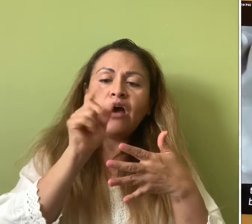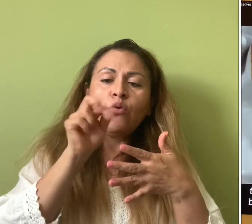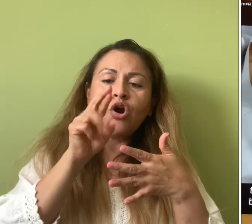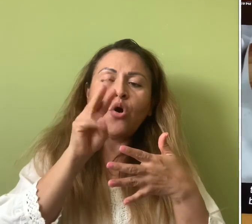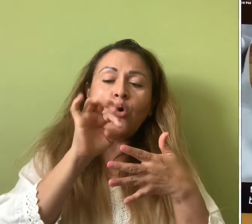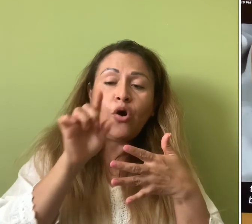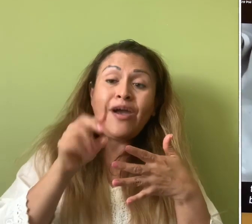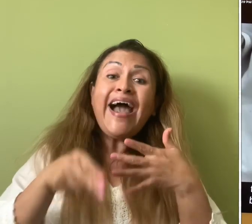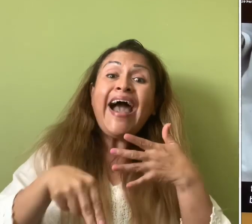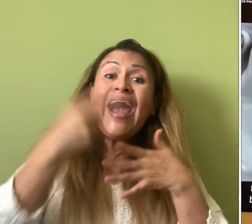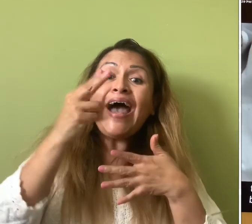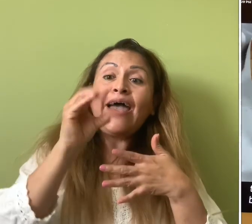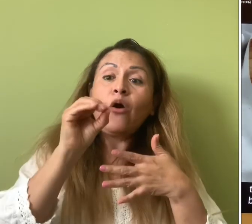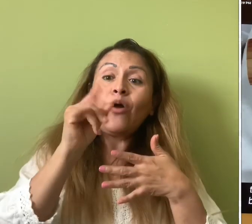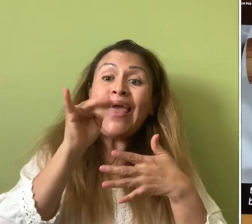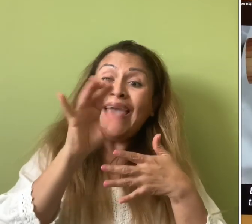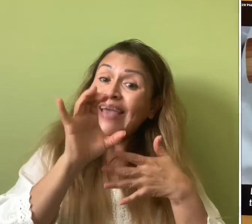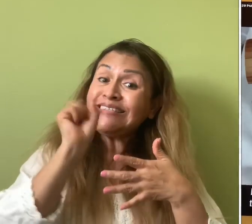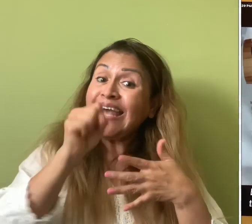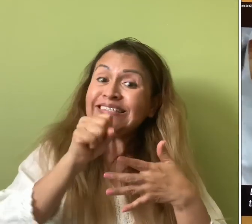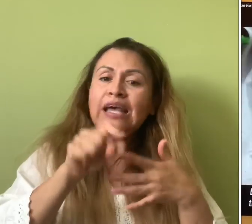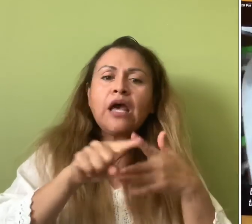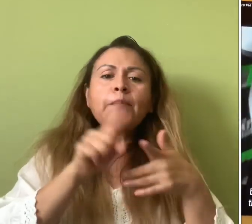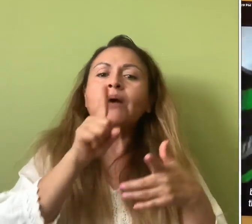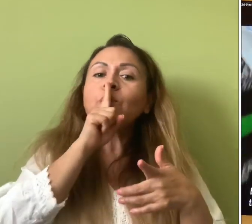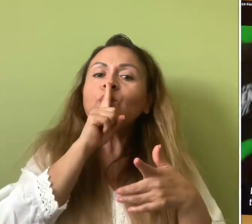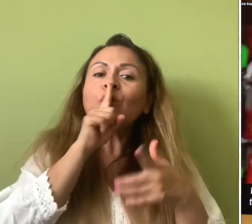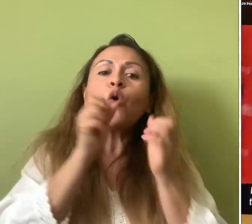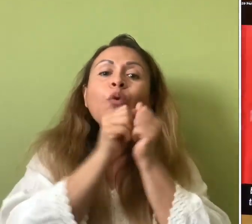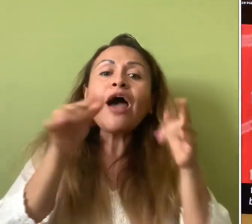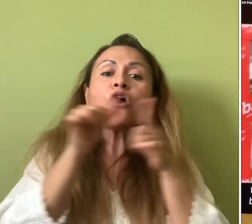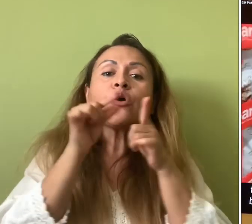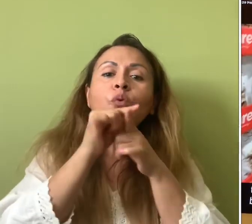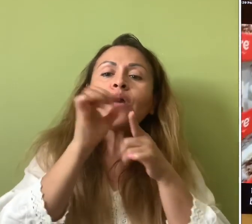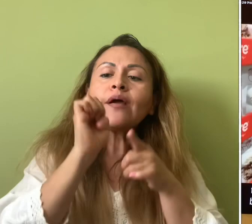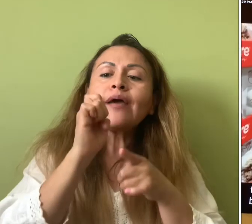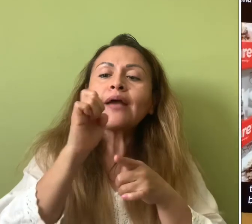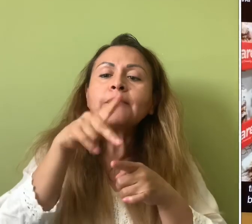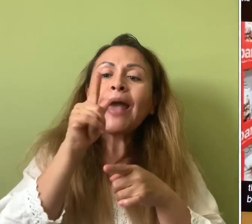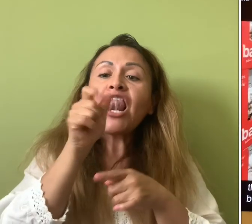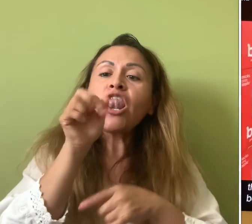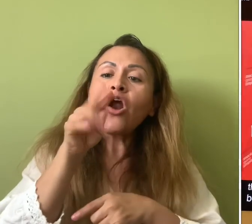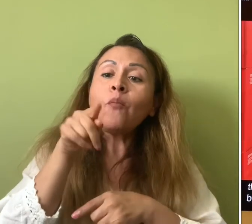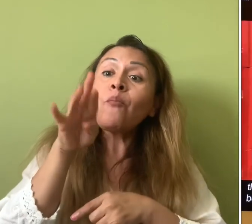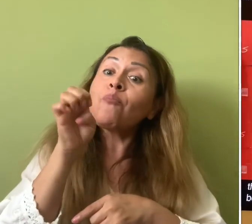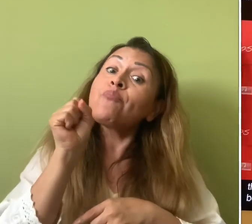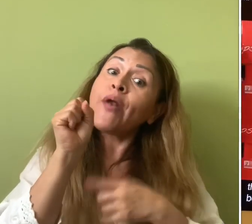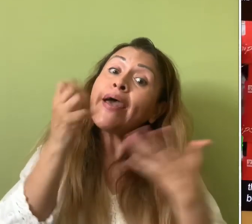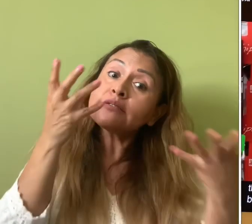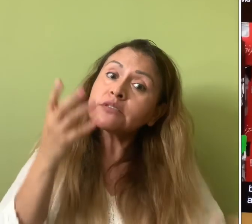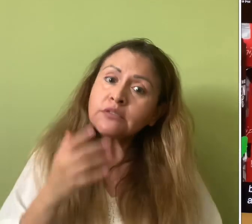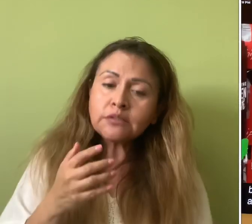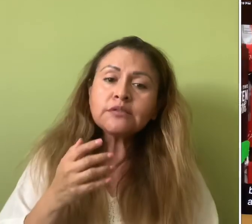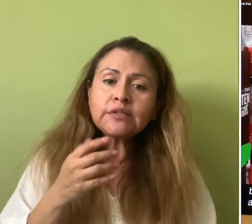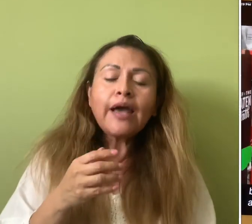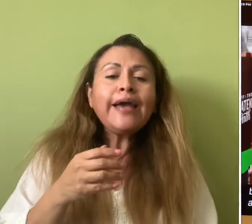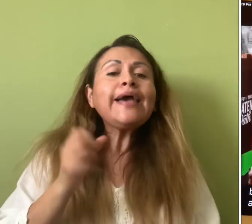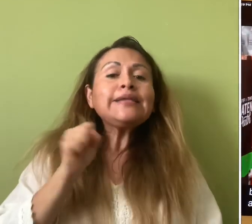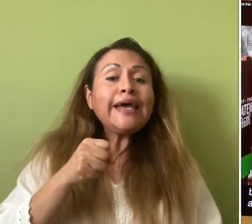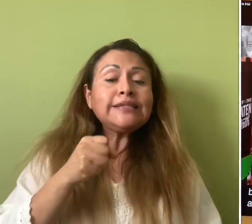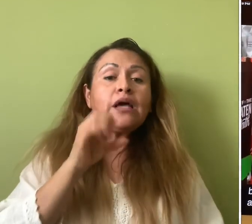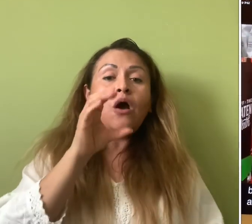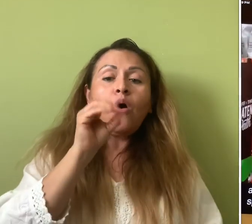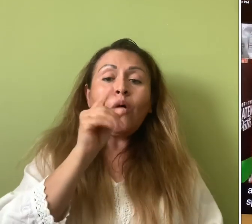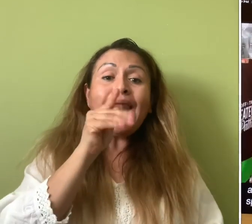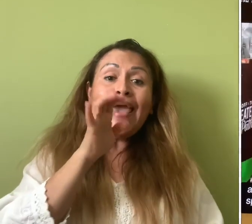high oleic, but do not see the word expeller pressed there, right? So high oleic is nice because it is a heart healthier fatty